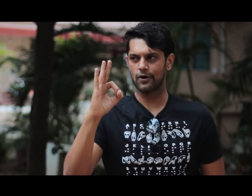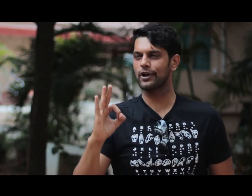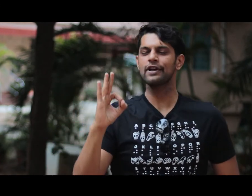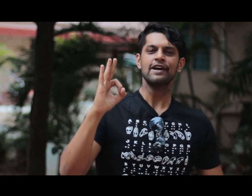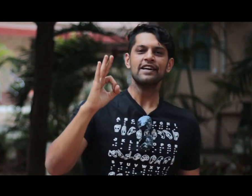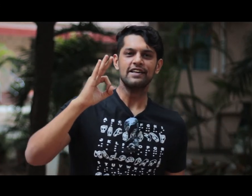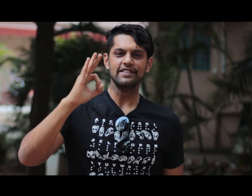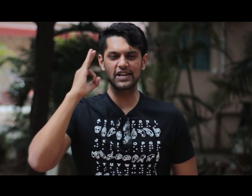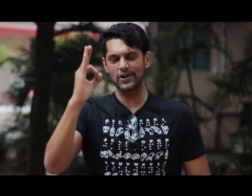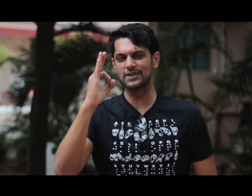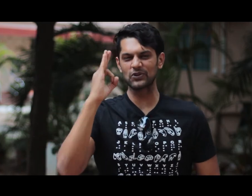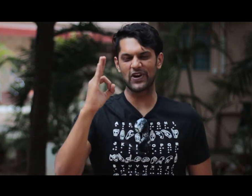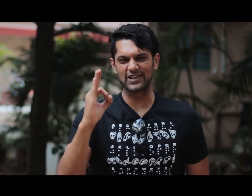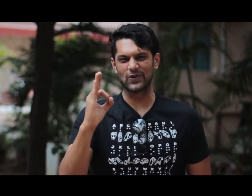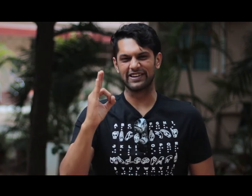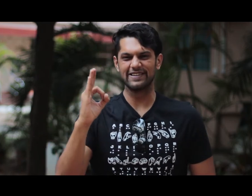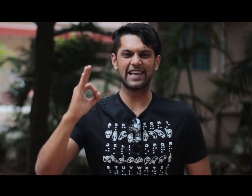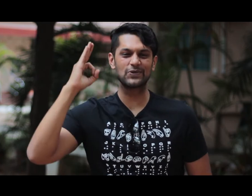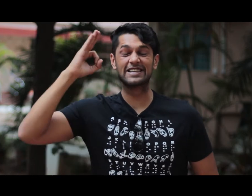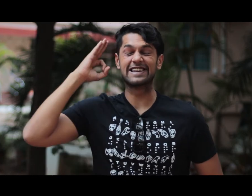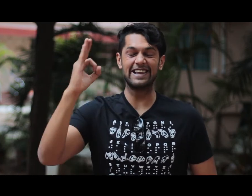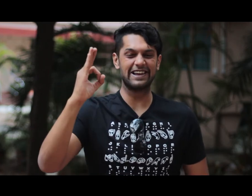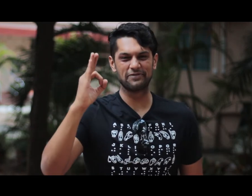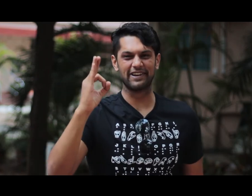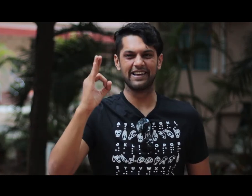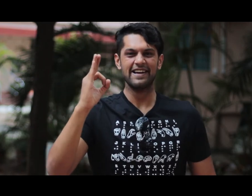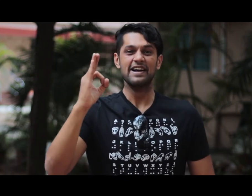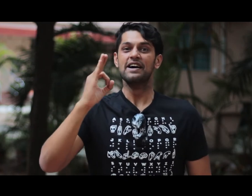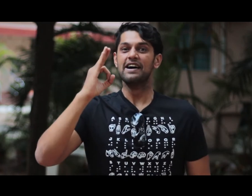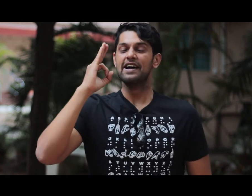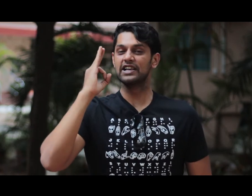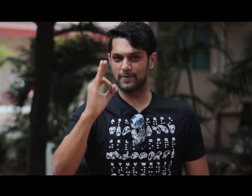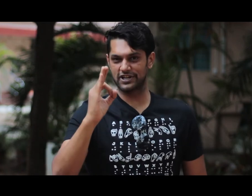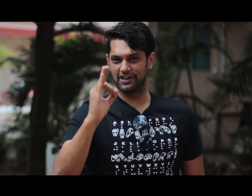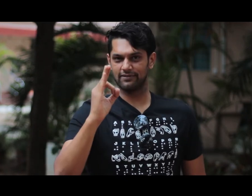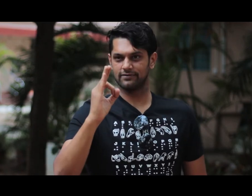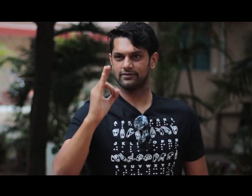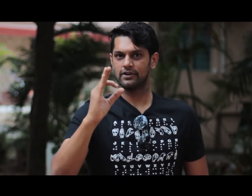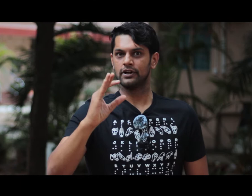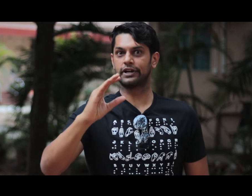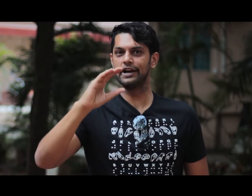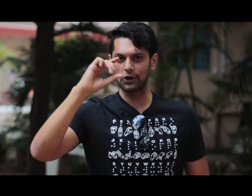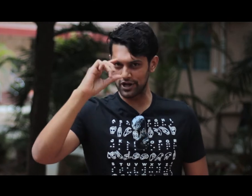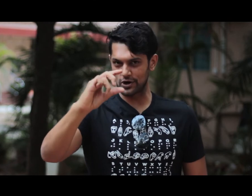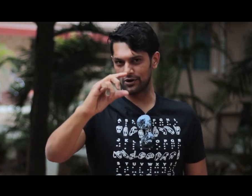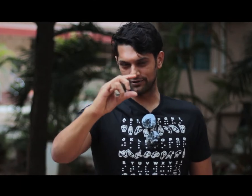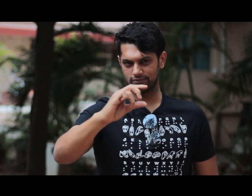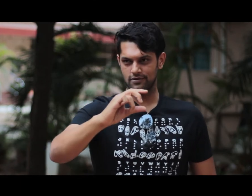okay? Next one is the most funniest one. Next one is really, really funny. Especially tight tonic tavaloru,